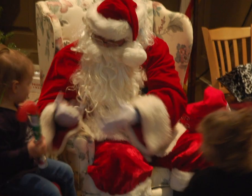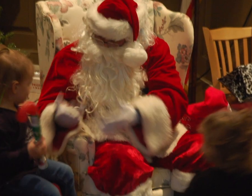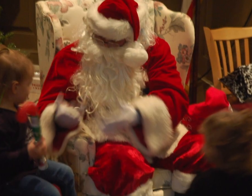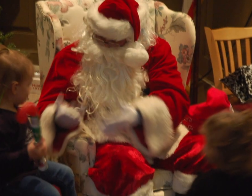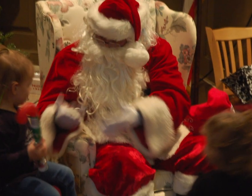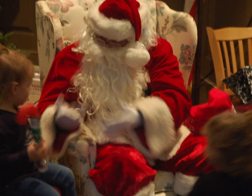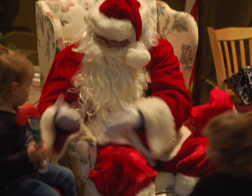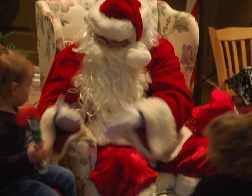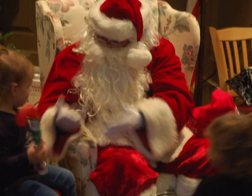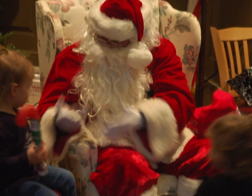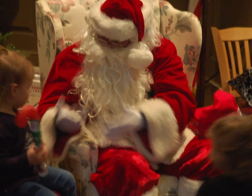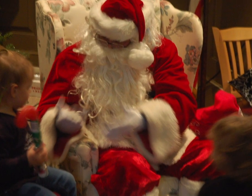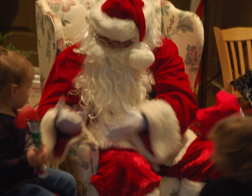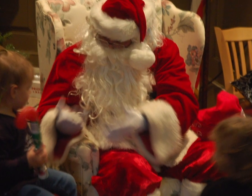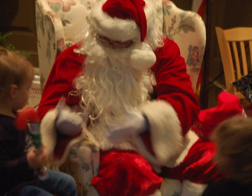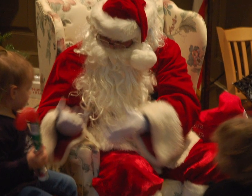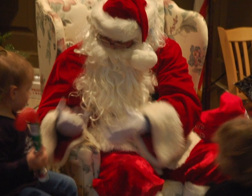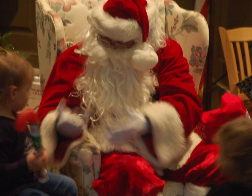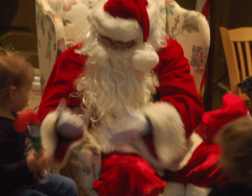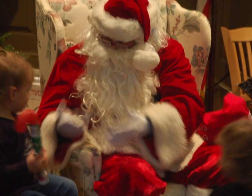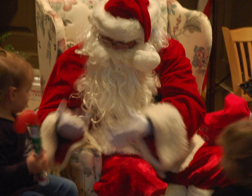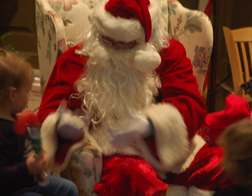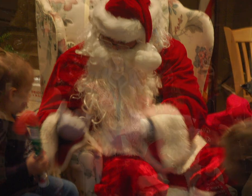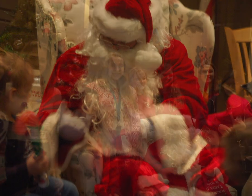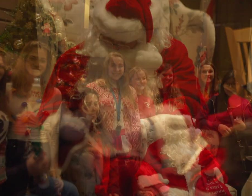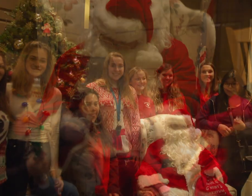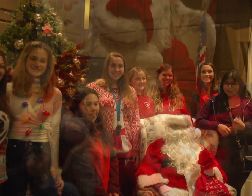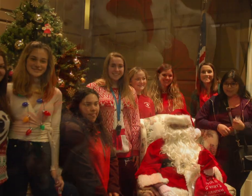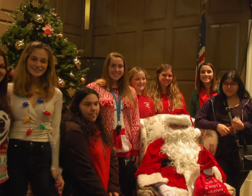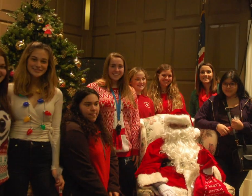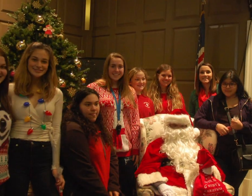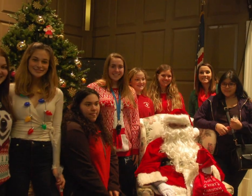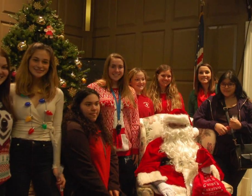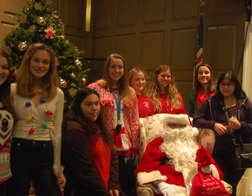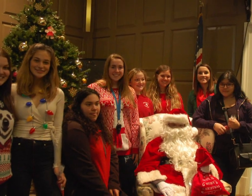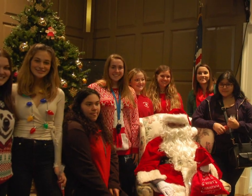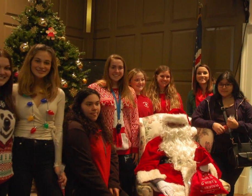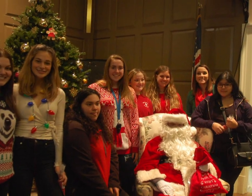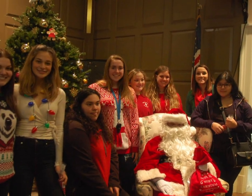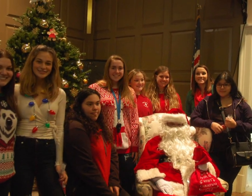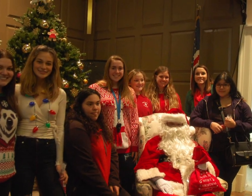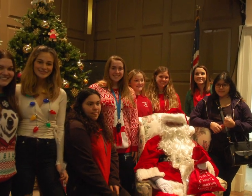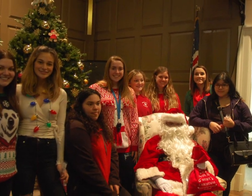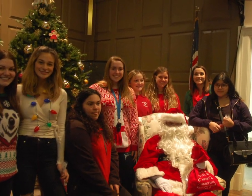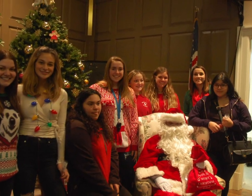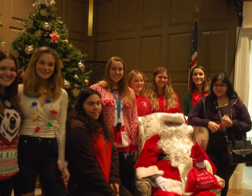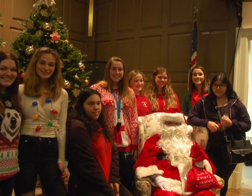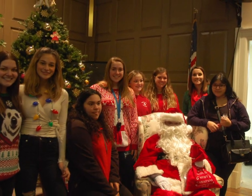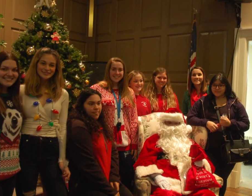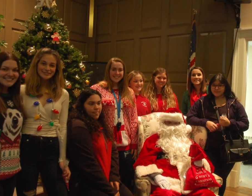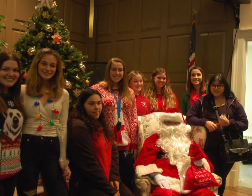confidence to interact with the deaf and hard of hearing community just really inspired me to keep doing what I'm doing